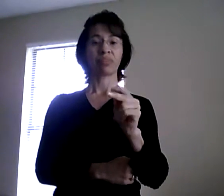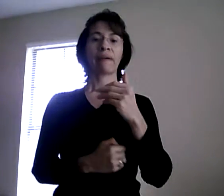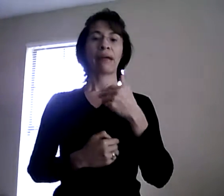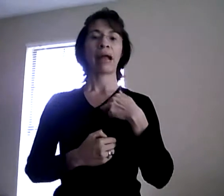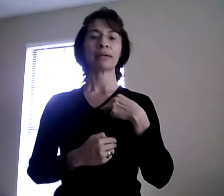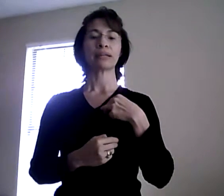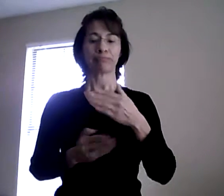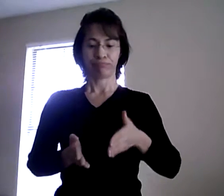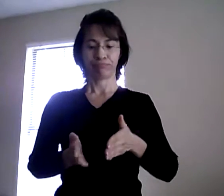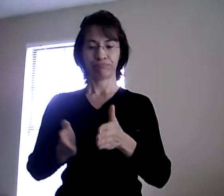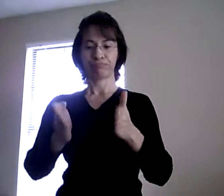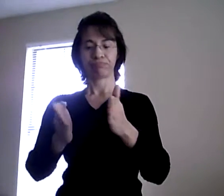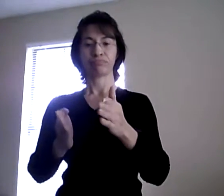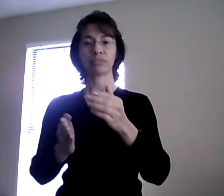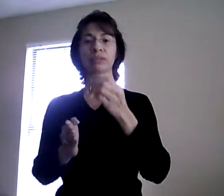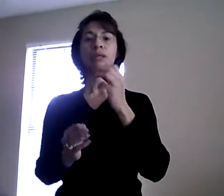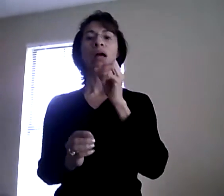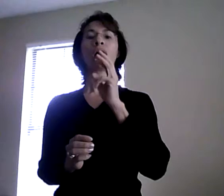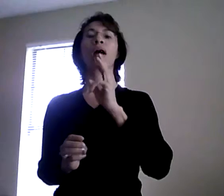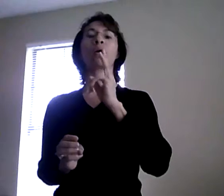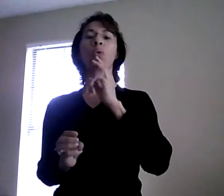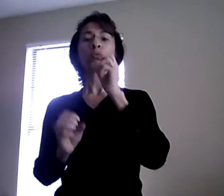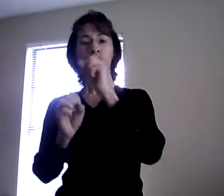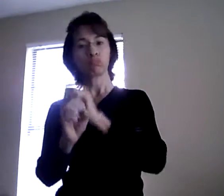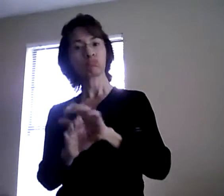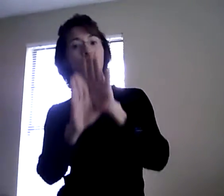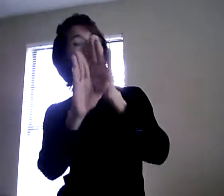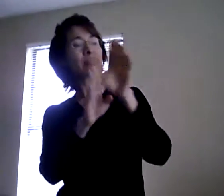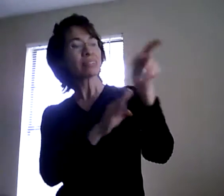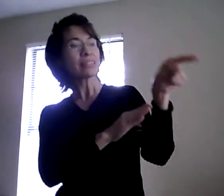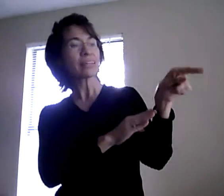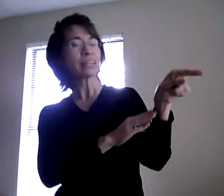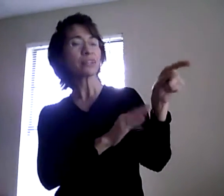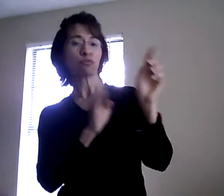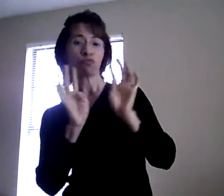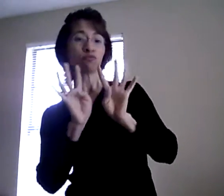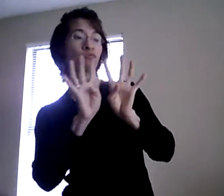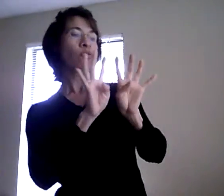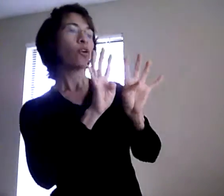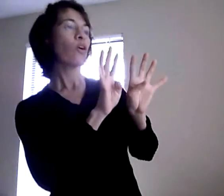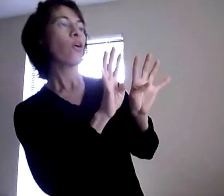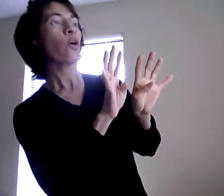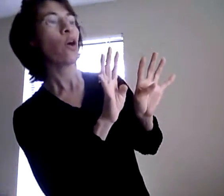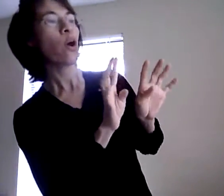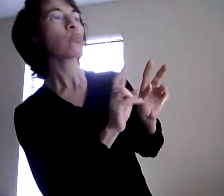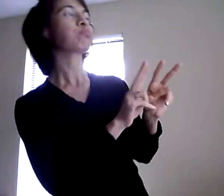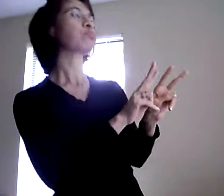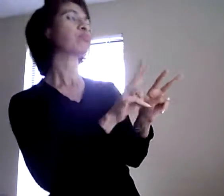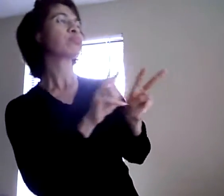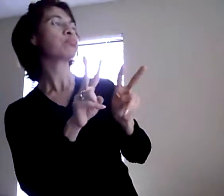view of the ocean. It's not blocked like it is in Jacksonville. So you could just ride up and down that all day if you wanted